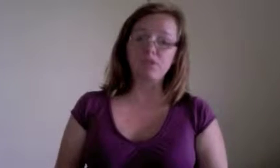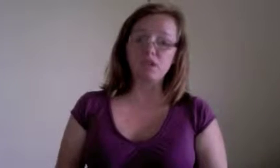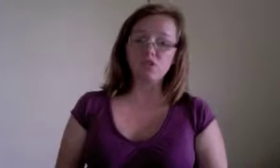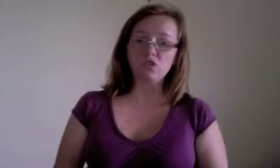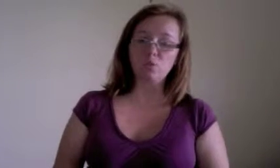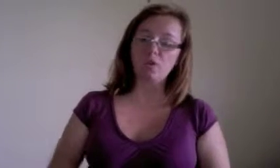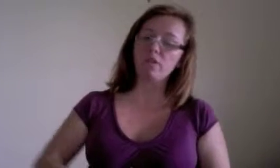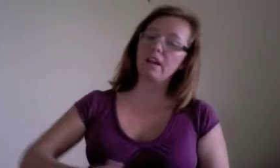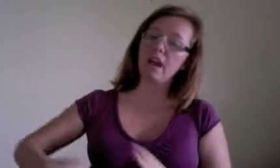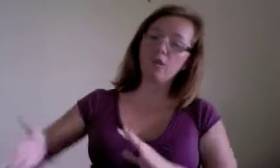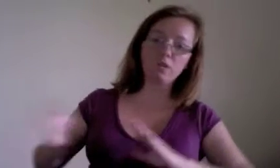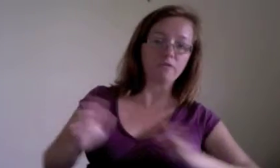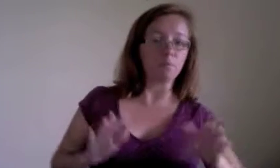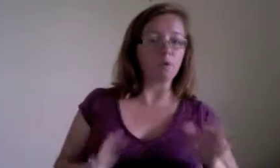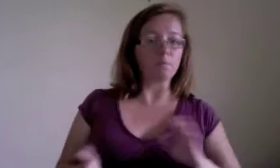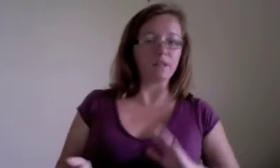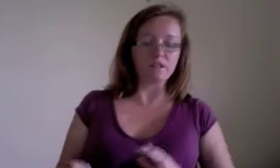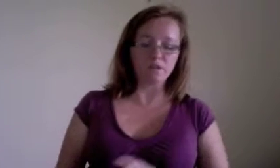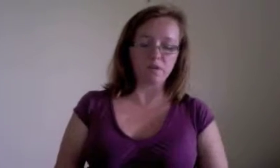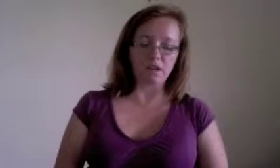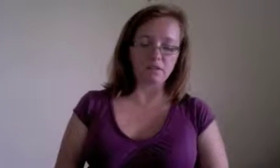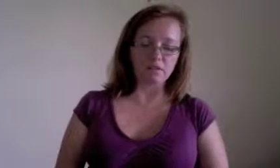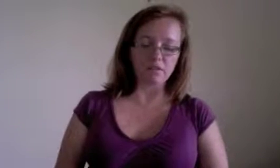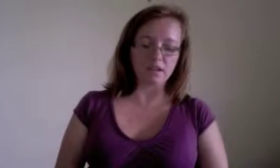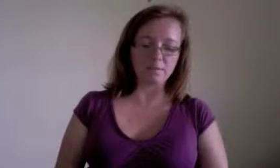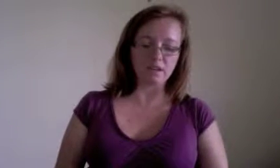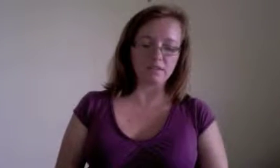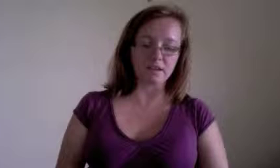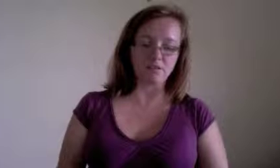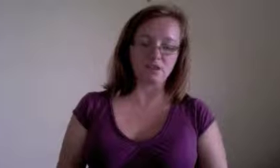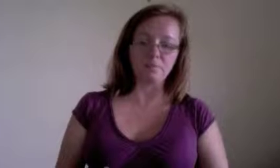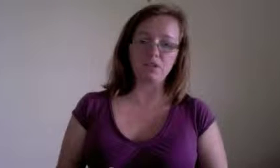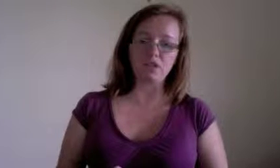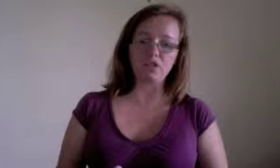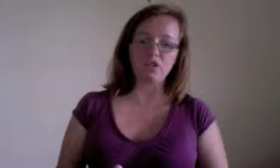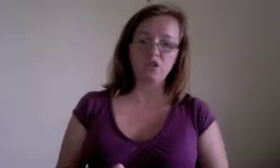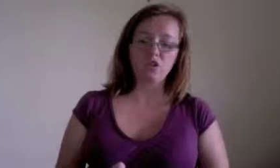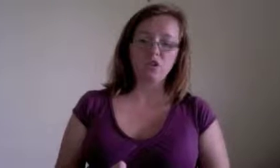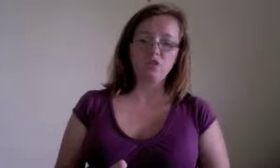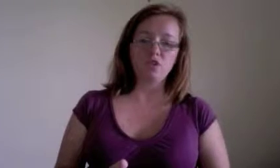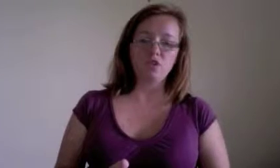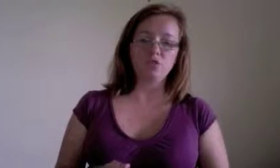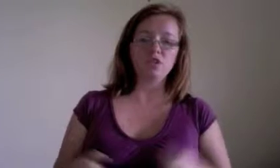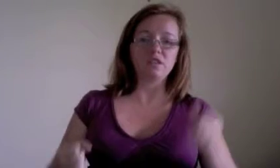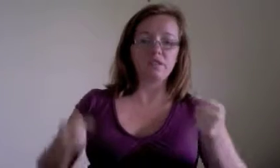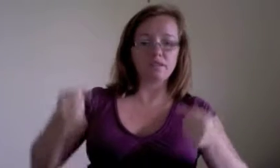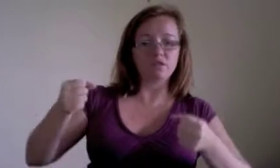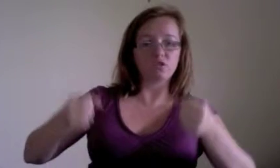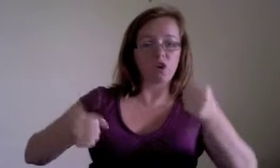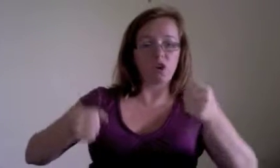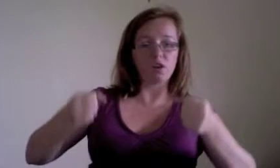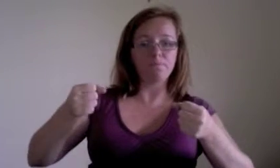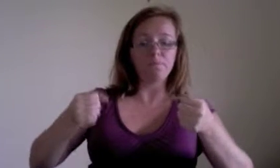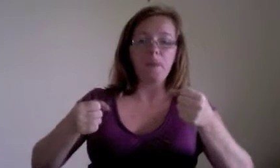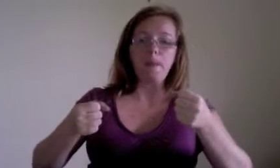Transportation, she went over like how you get from one place to the next place, transportation. So she said this is car,